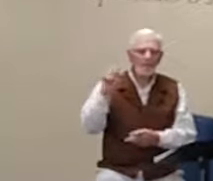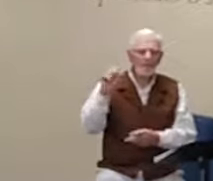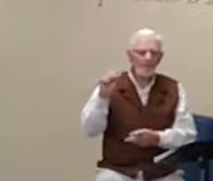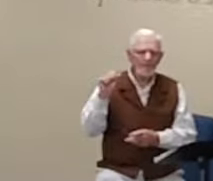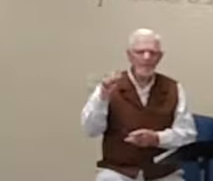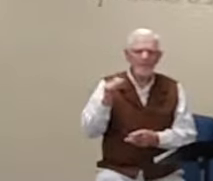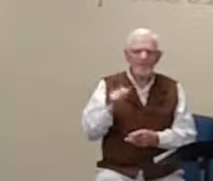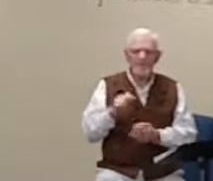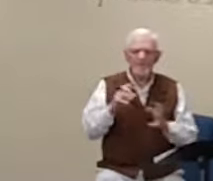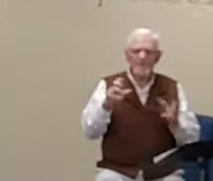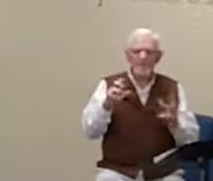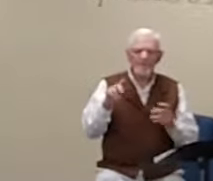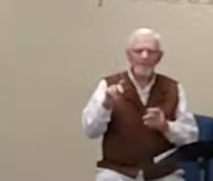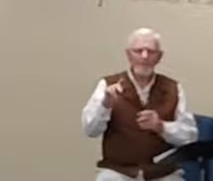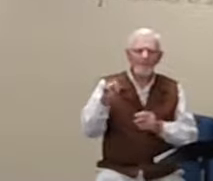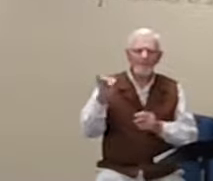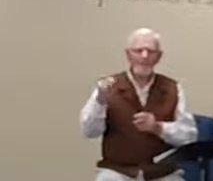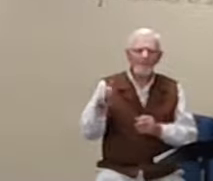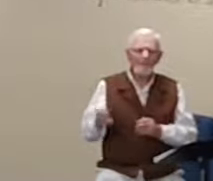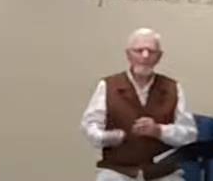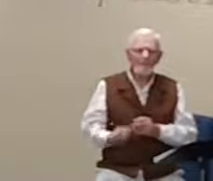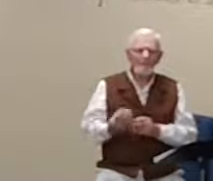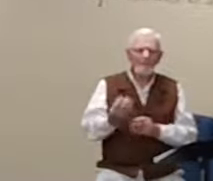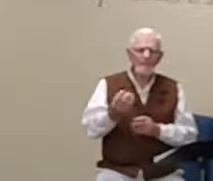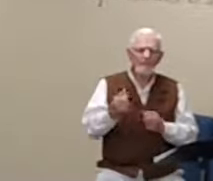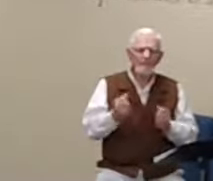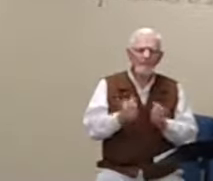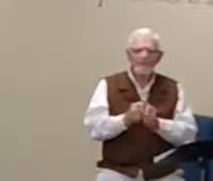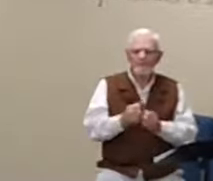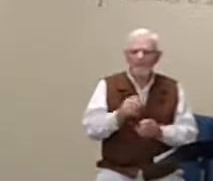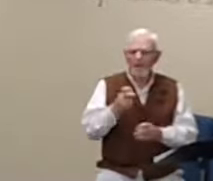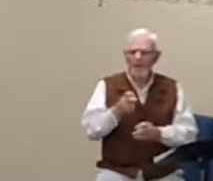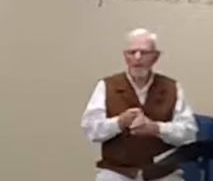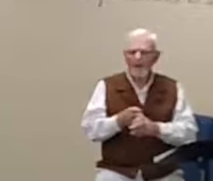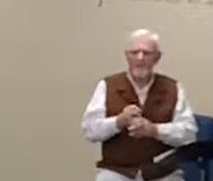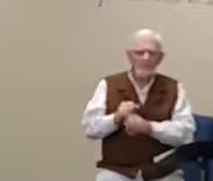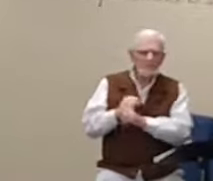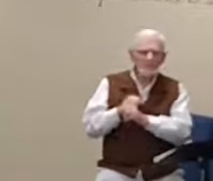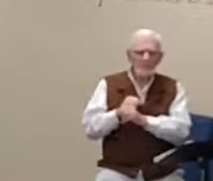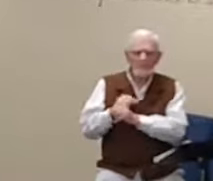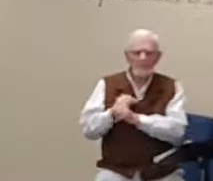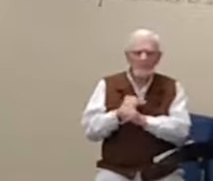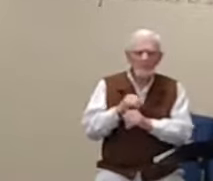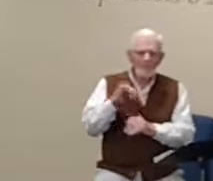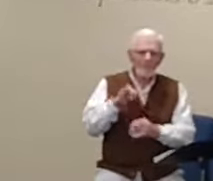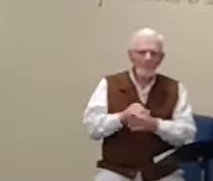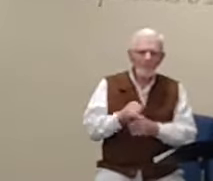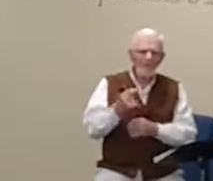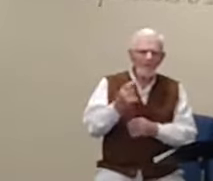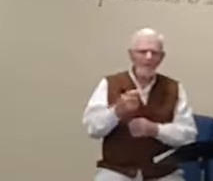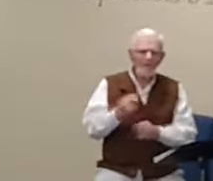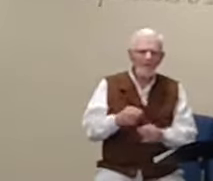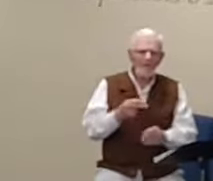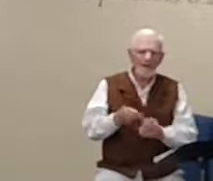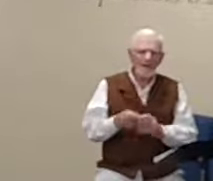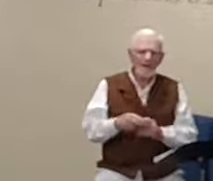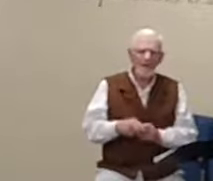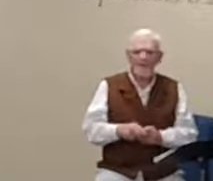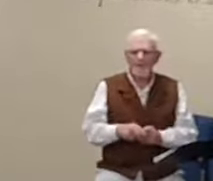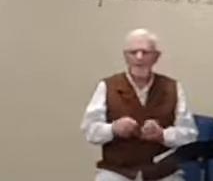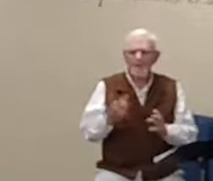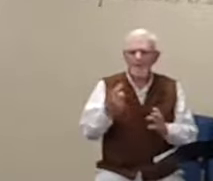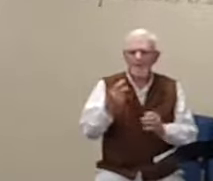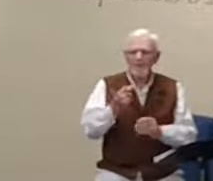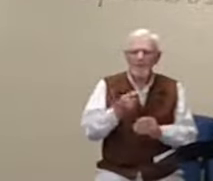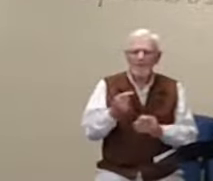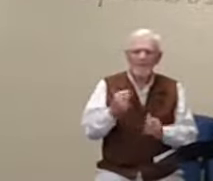wild parties and all that stuff that I was raised with. You know, it's hard to combat just a half an hour Bible lesson once a week with